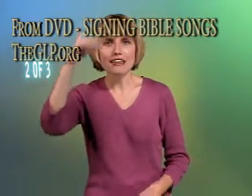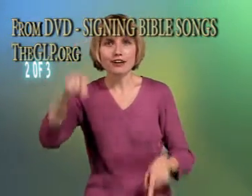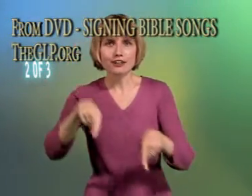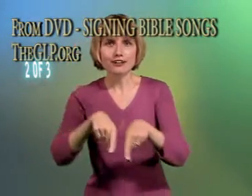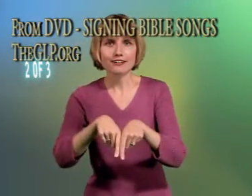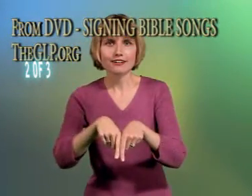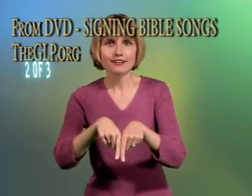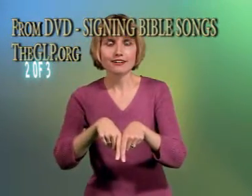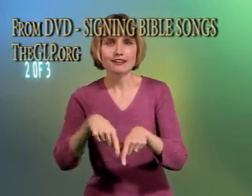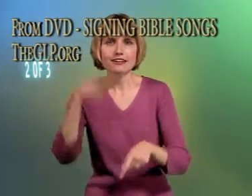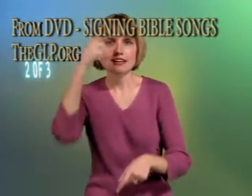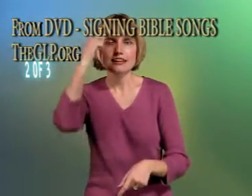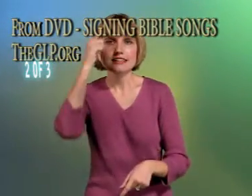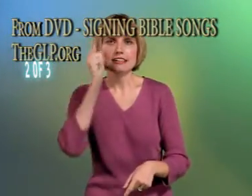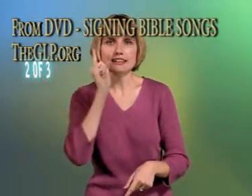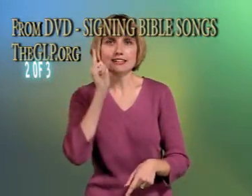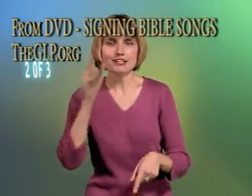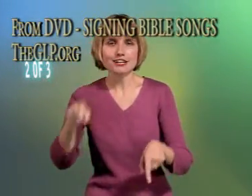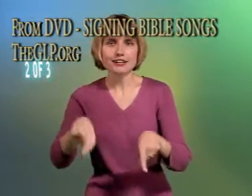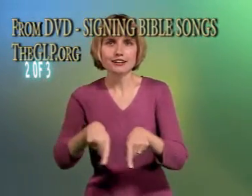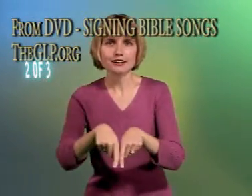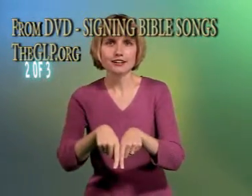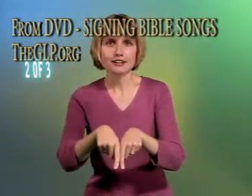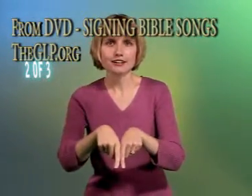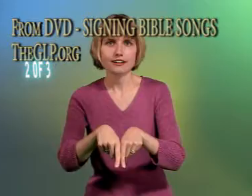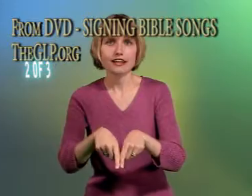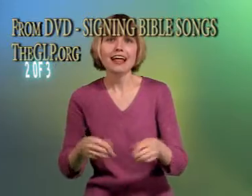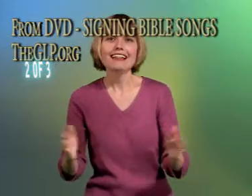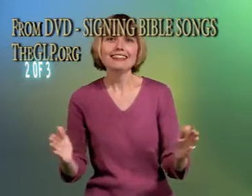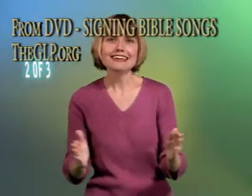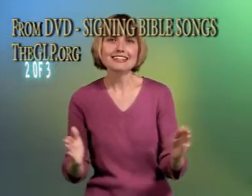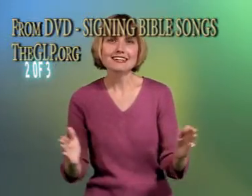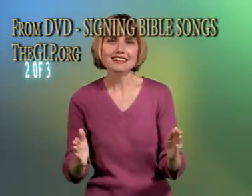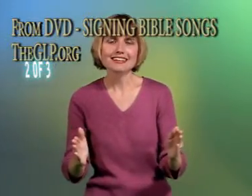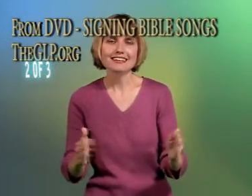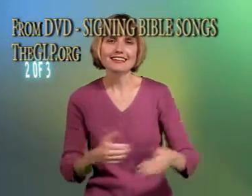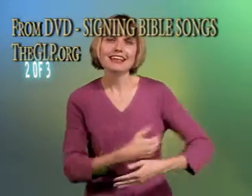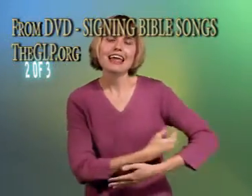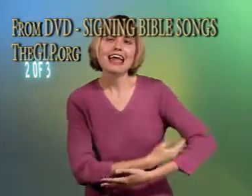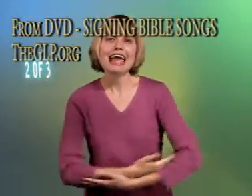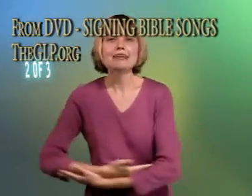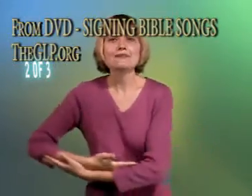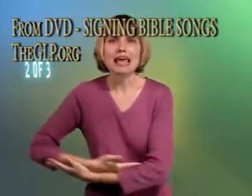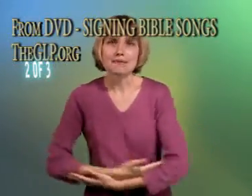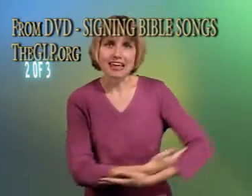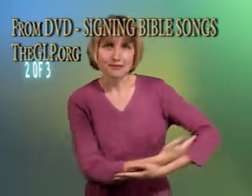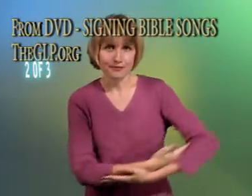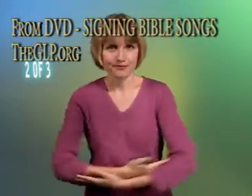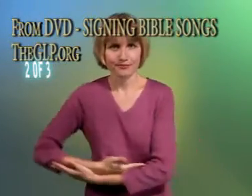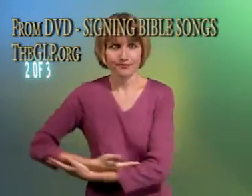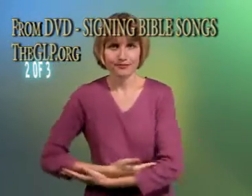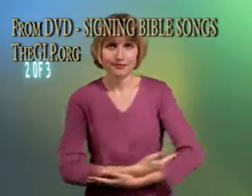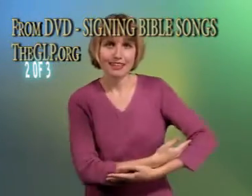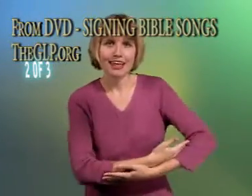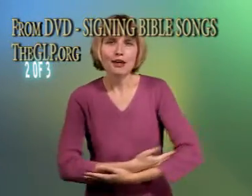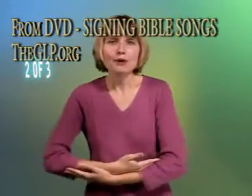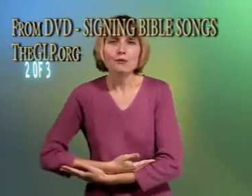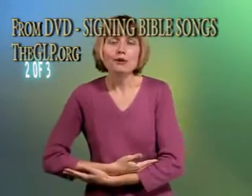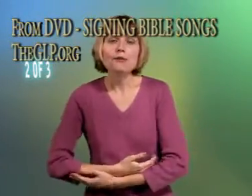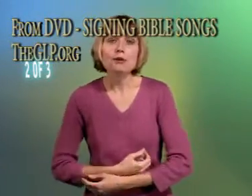brother, sister, little, and baby. We will be